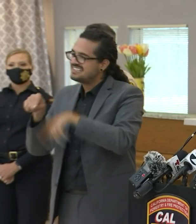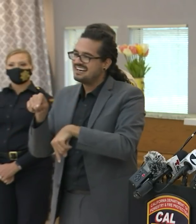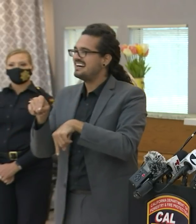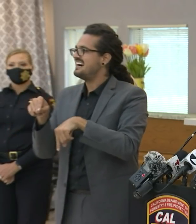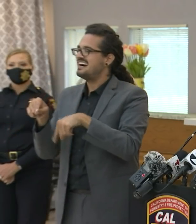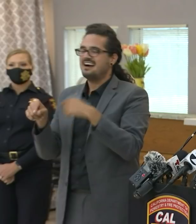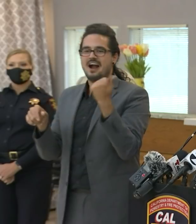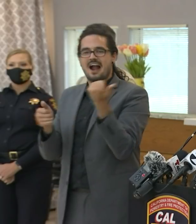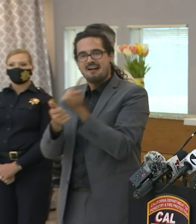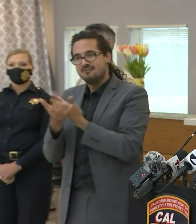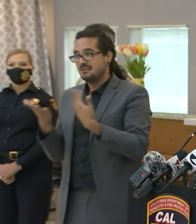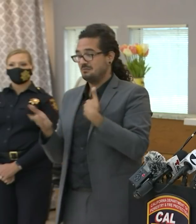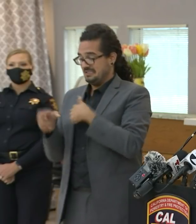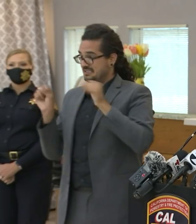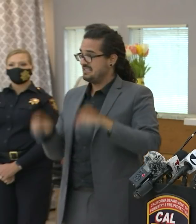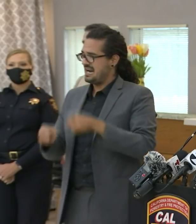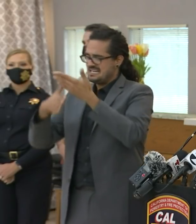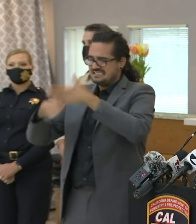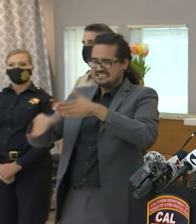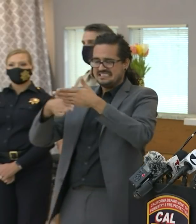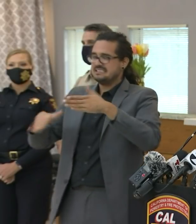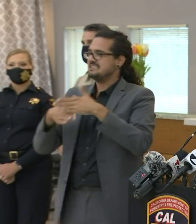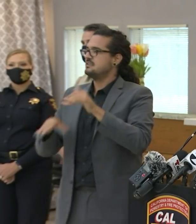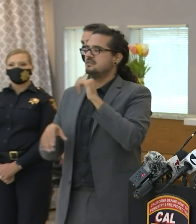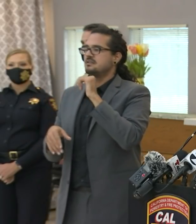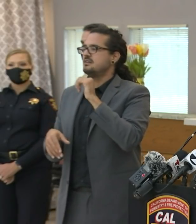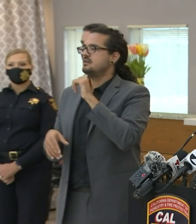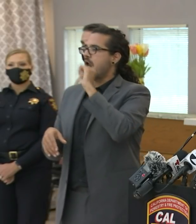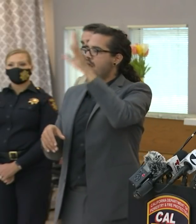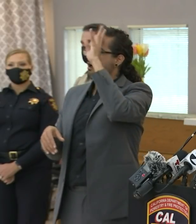communities. Every one of those is equal to us regardless.